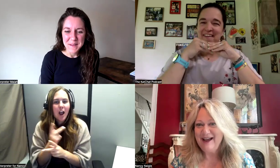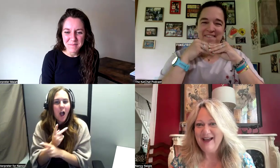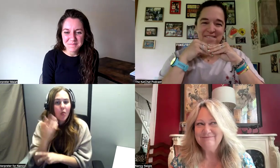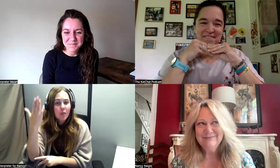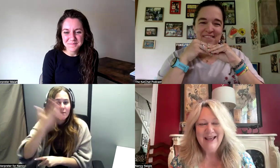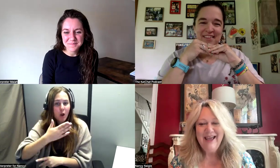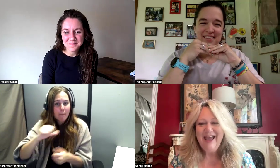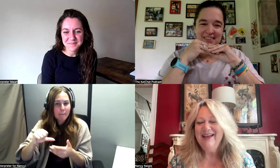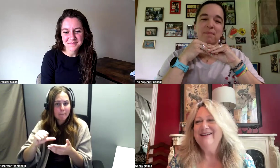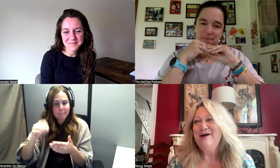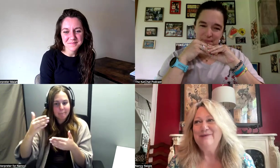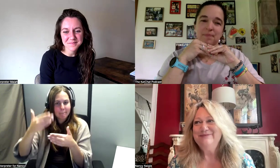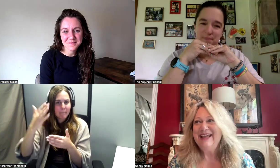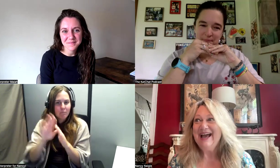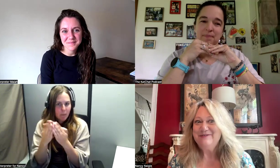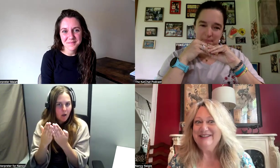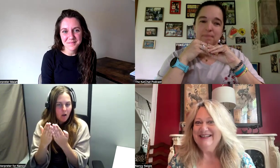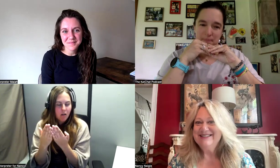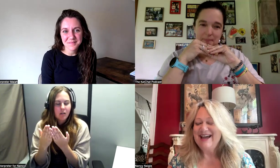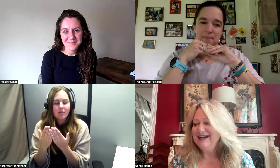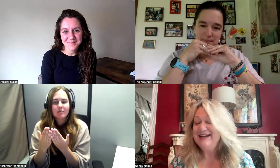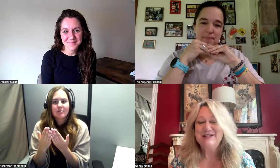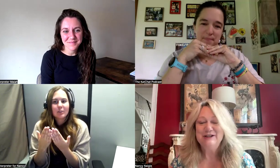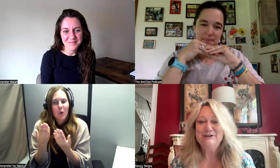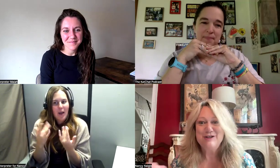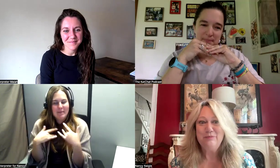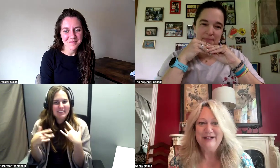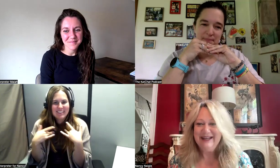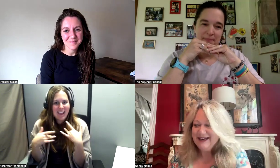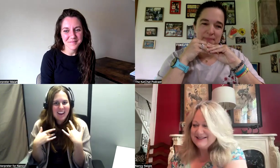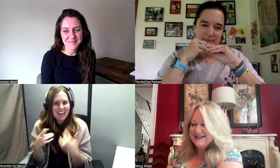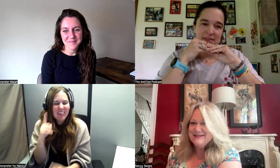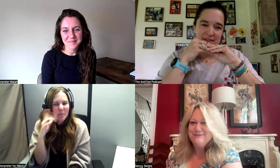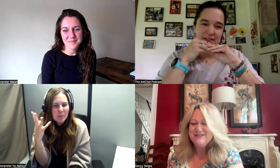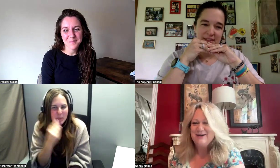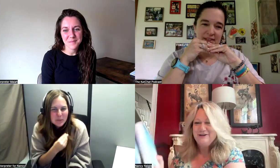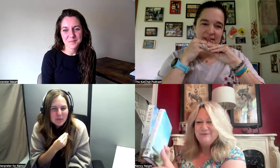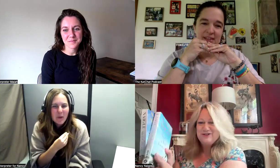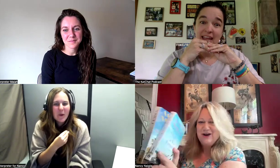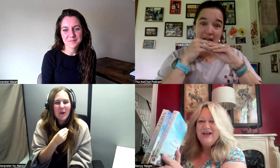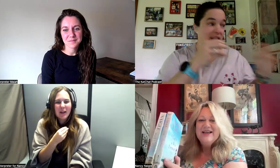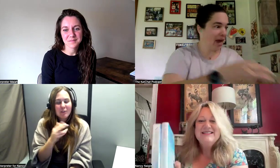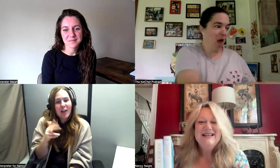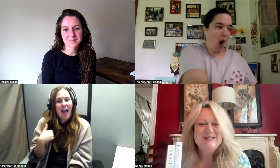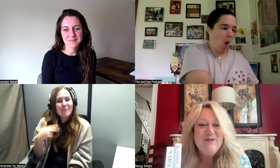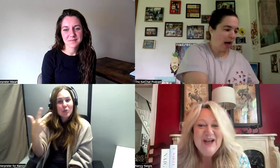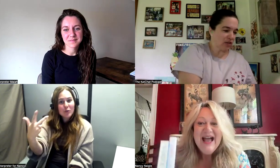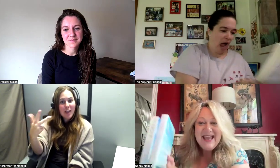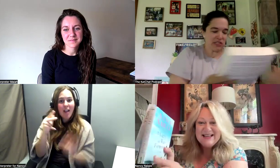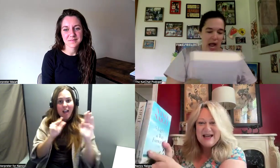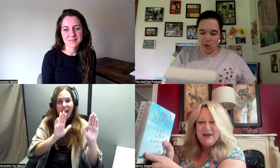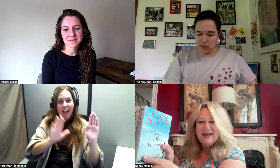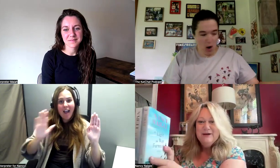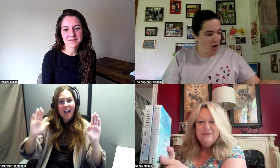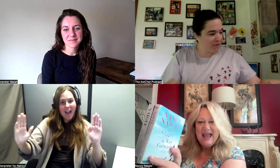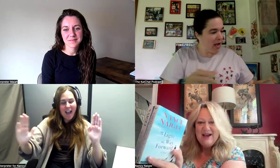editor and I. And yeah, I'm really excited. And it's going to look so pretty next to these books, like on your bookshelf. yes, Because I know. I